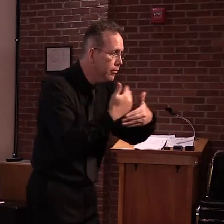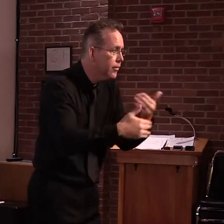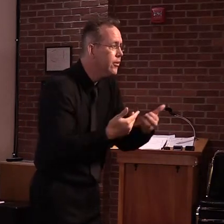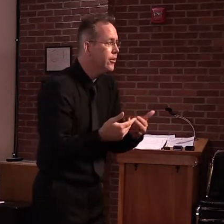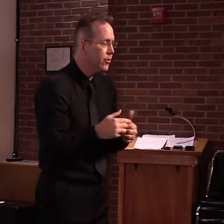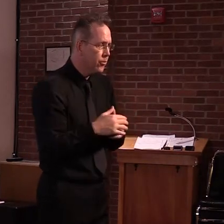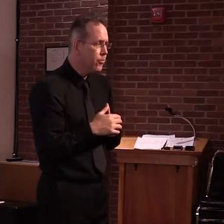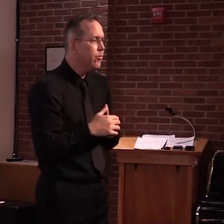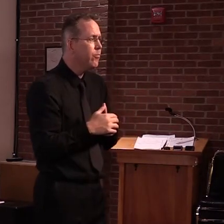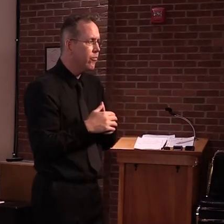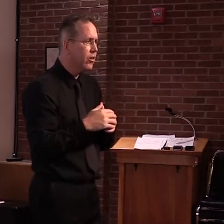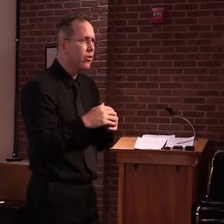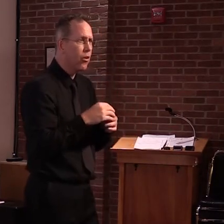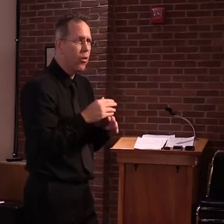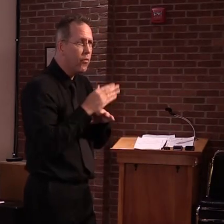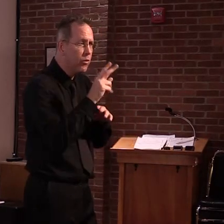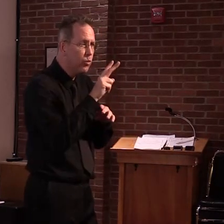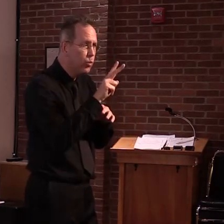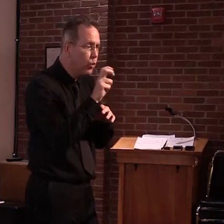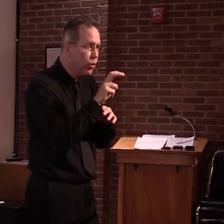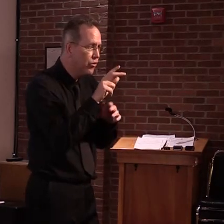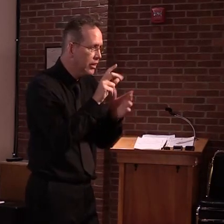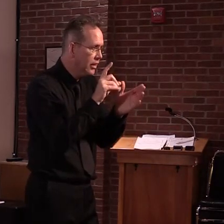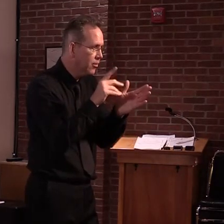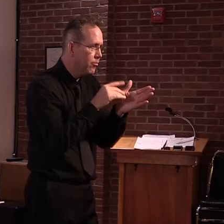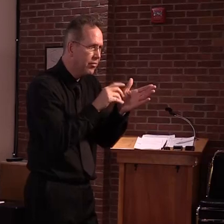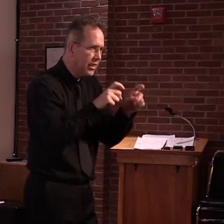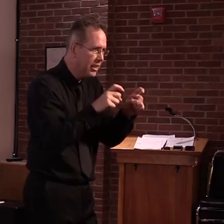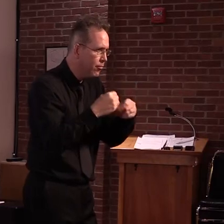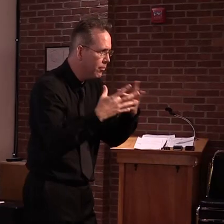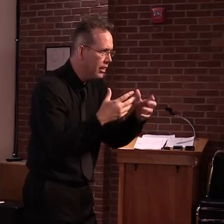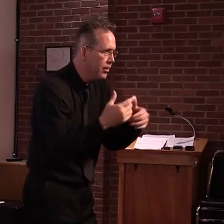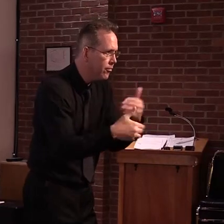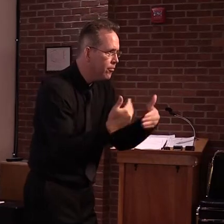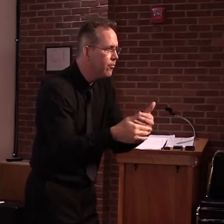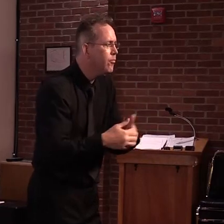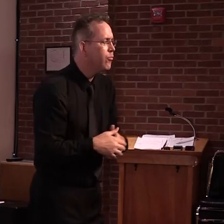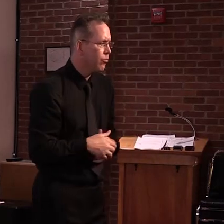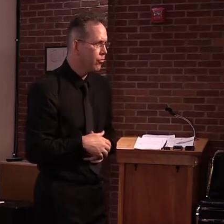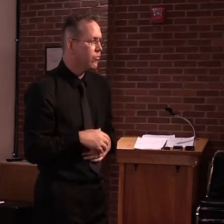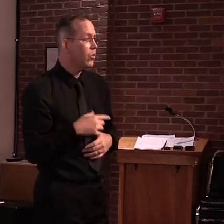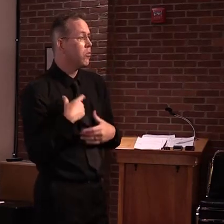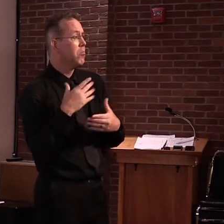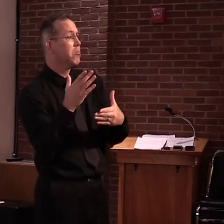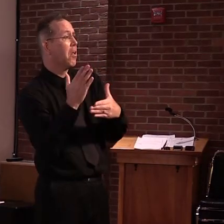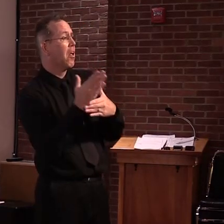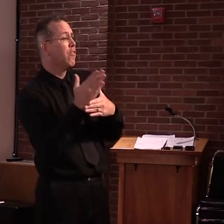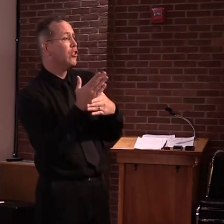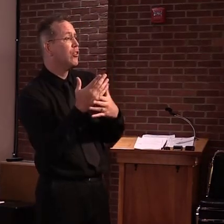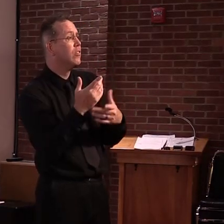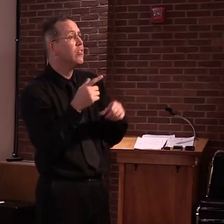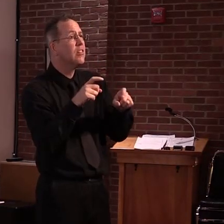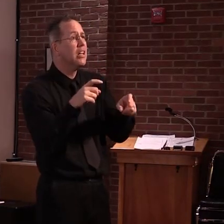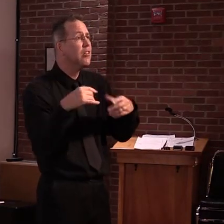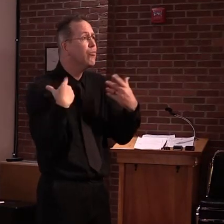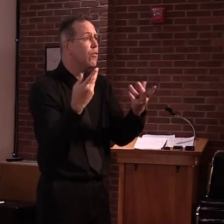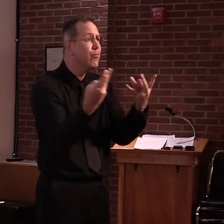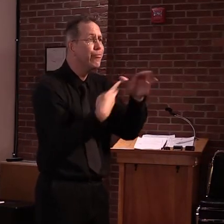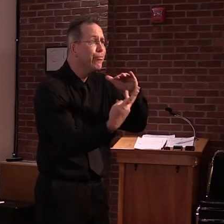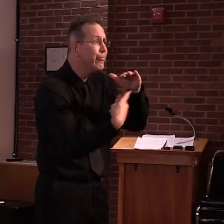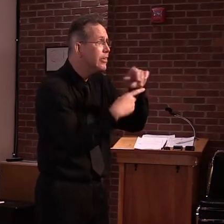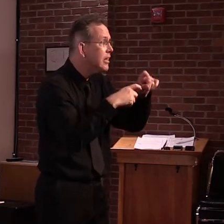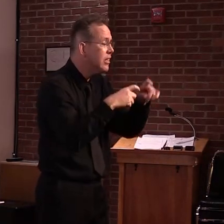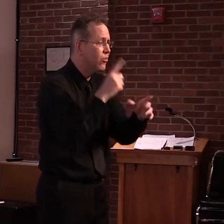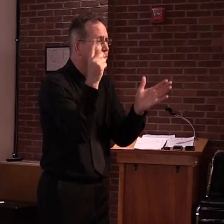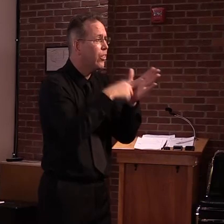9,326 tests. That's a rolling 7-day test average of 1,332 tests a day. That is amazing. That's not even talking about